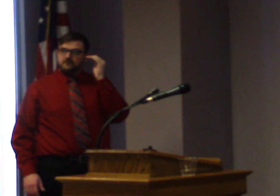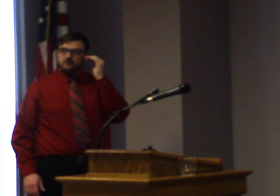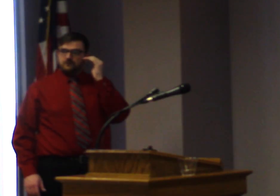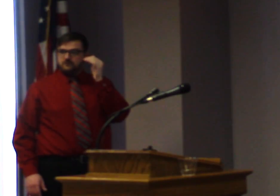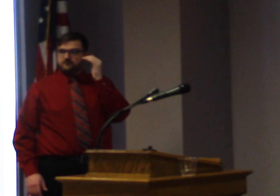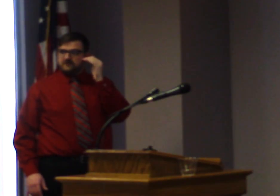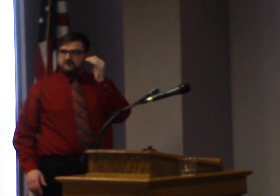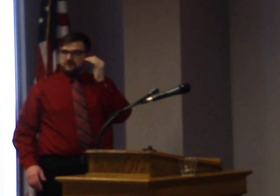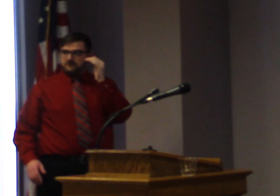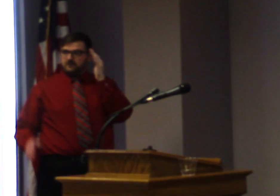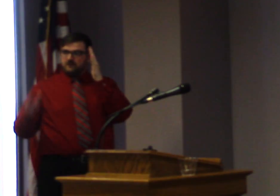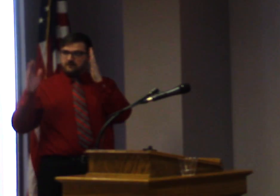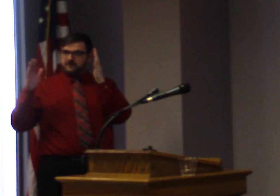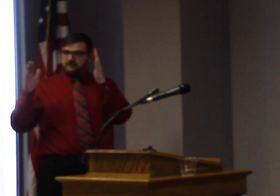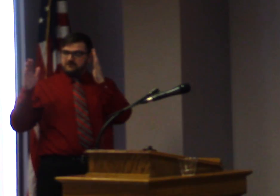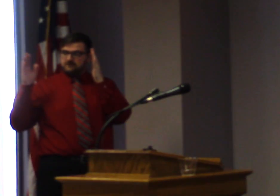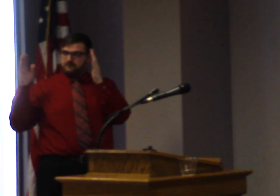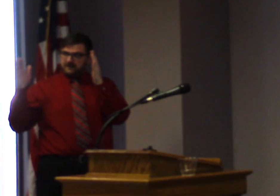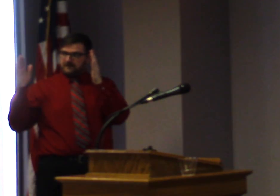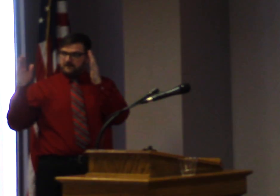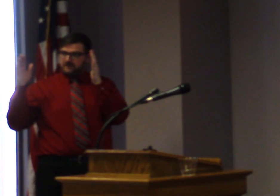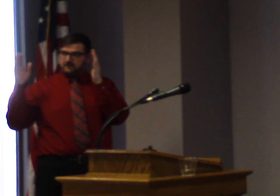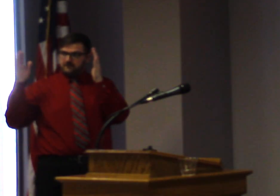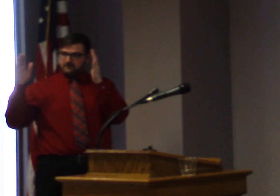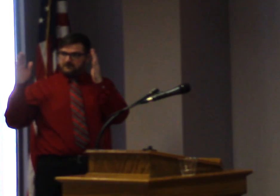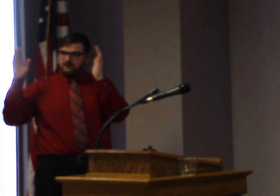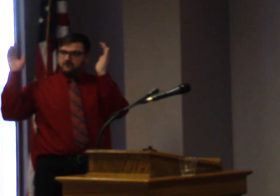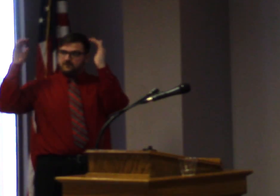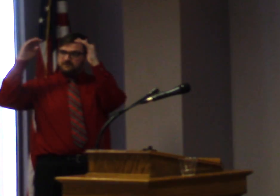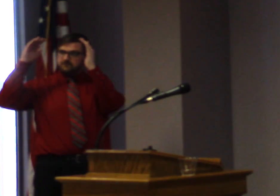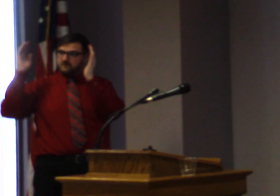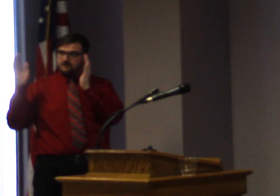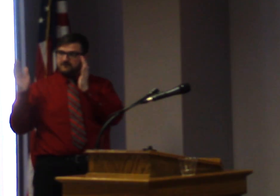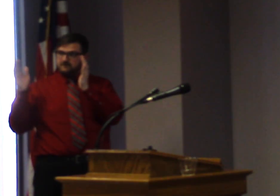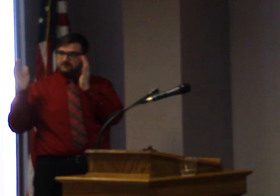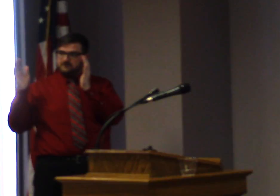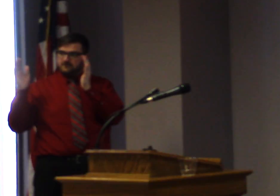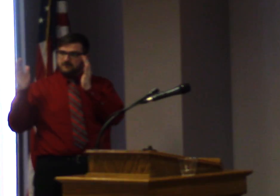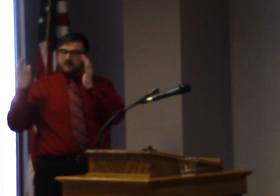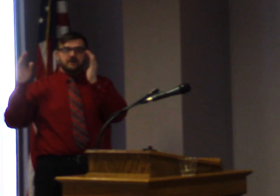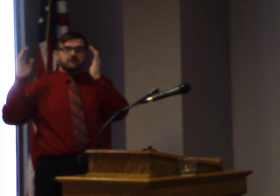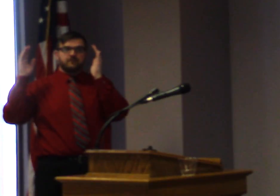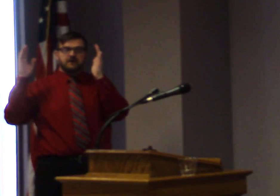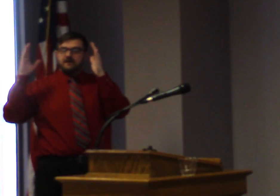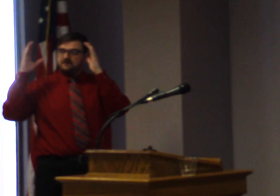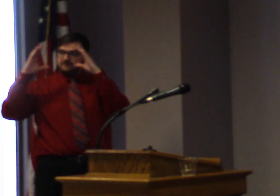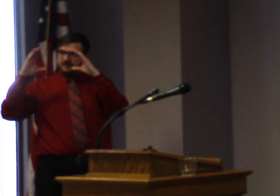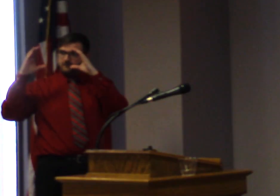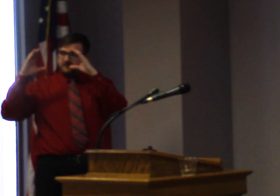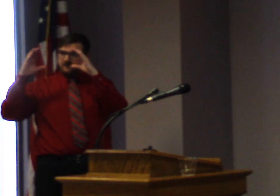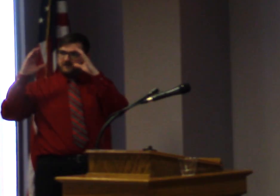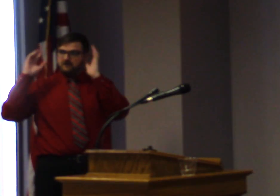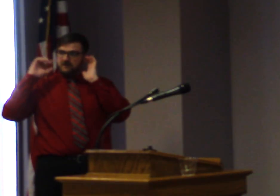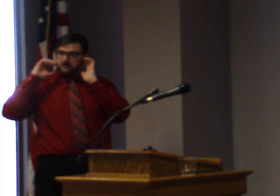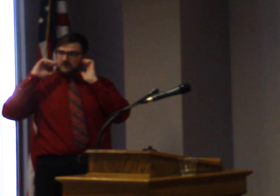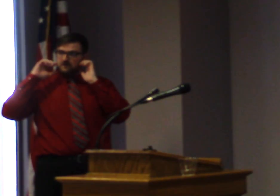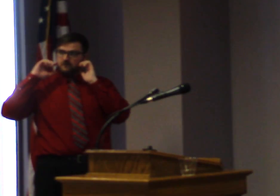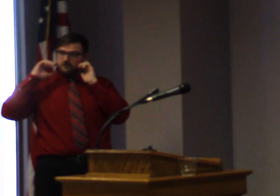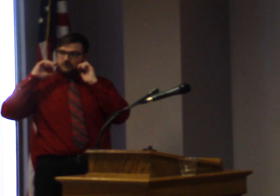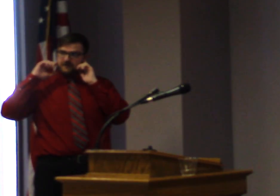you lose your vision due to RP, which is retinitis pigmentosa, which is tunnel vision, but it stables out and you lose your